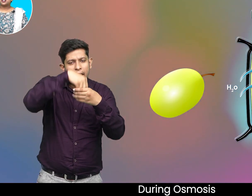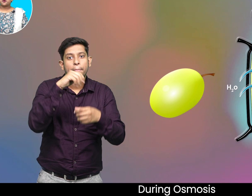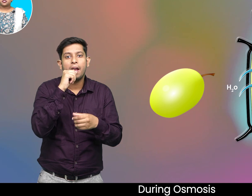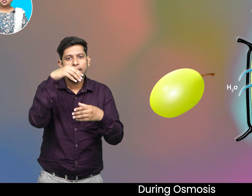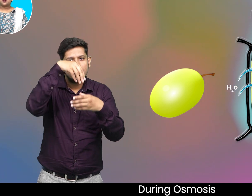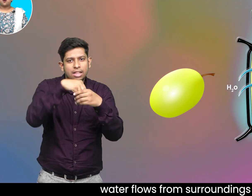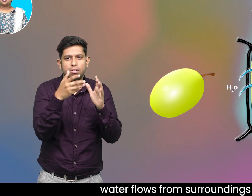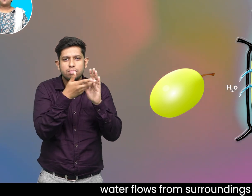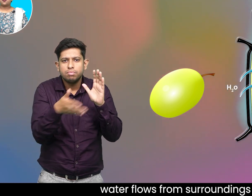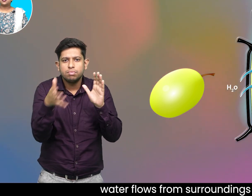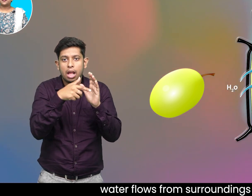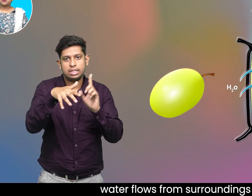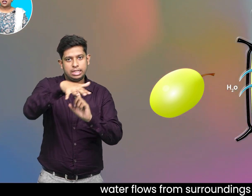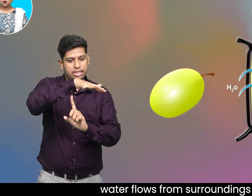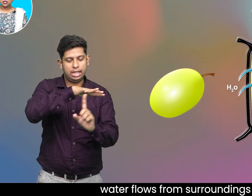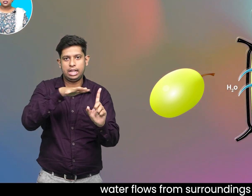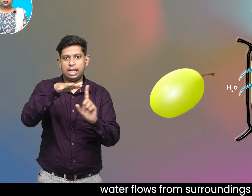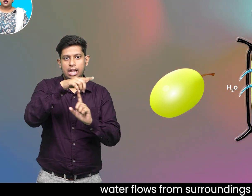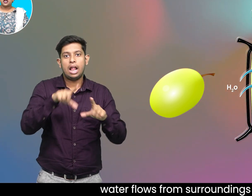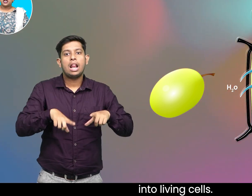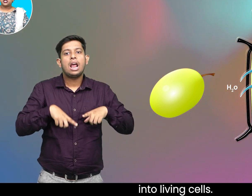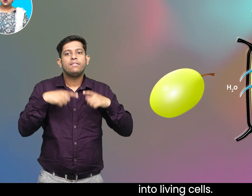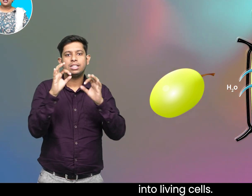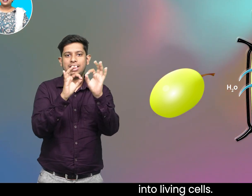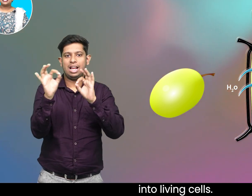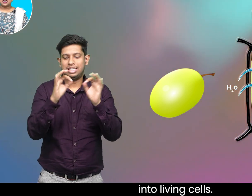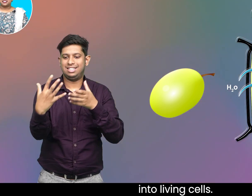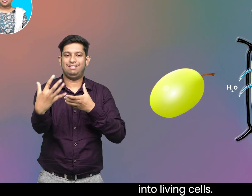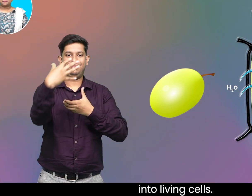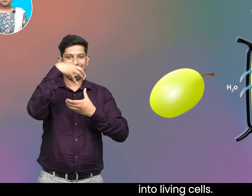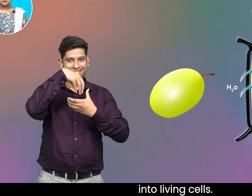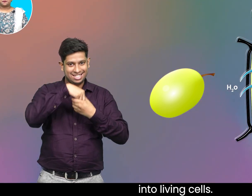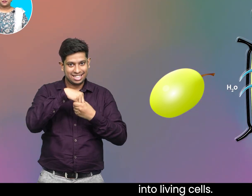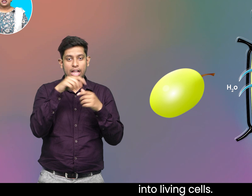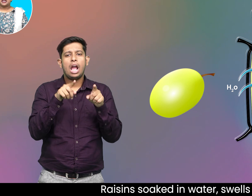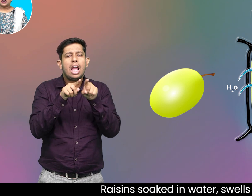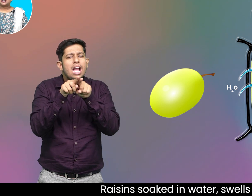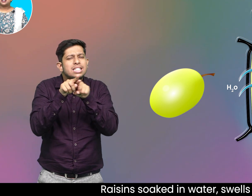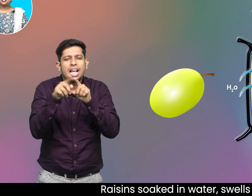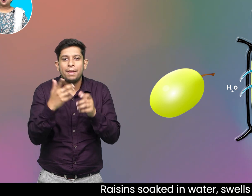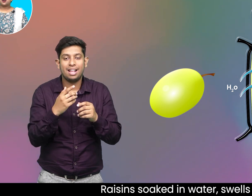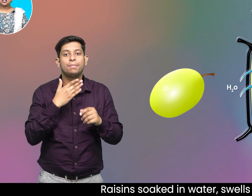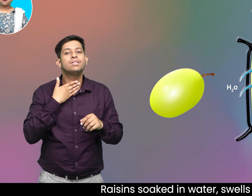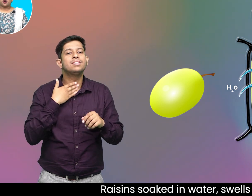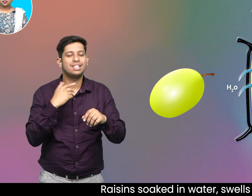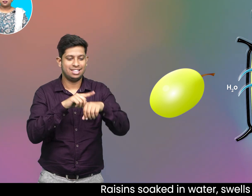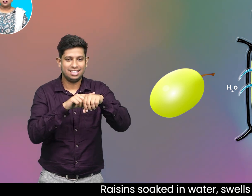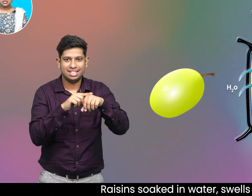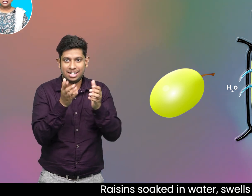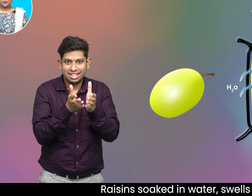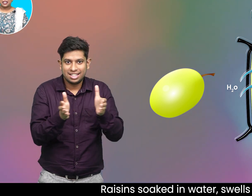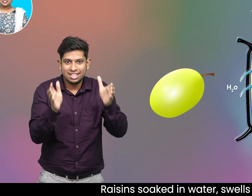During osmosis, water flows from surroundings into living cells. Resin soaked in